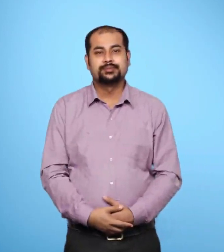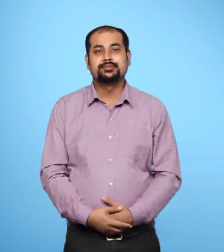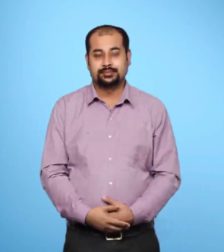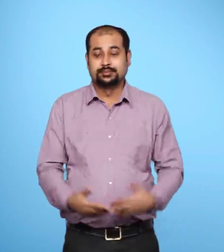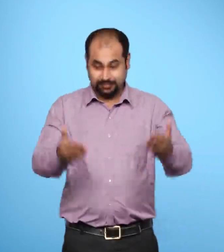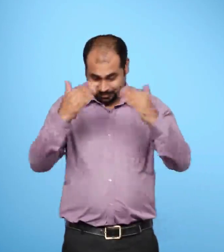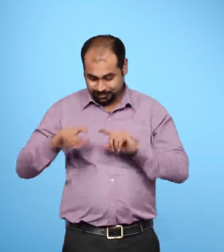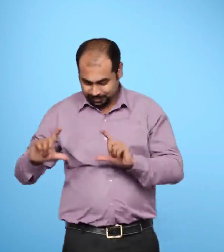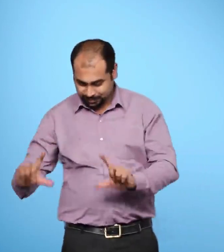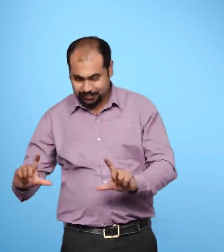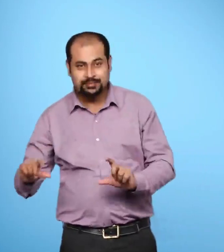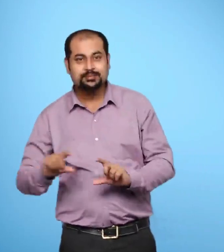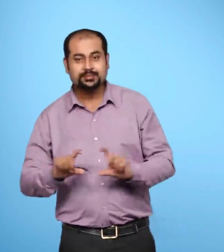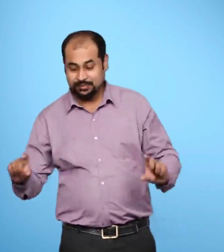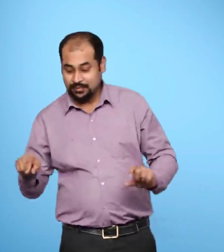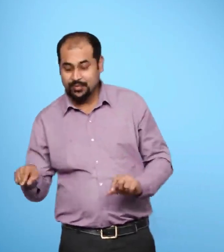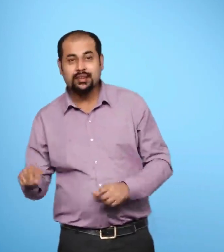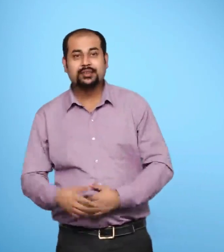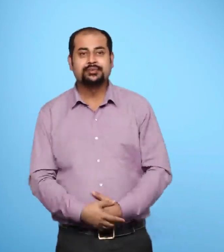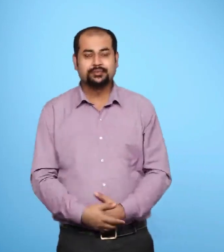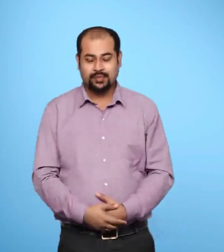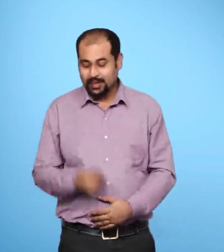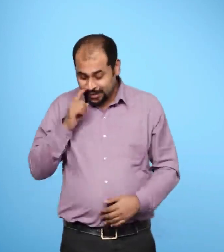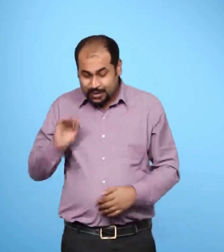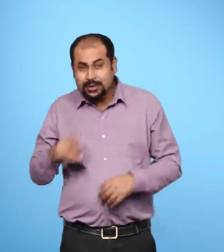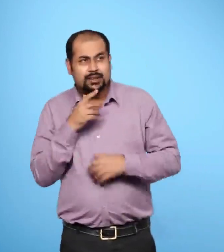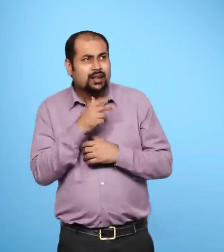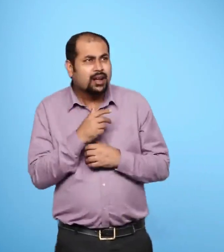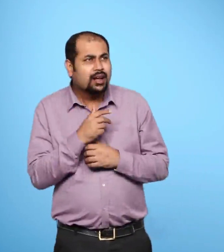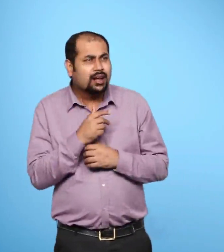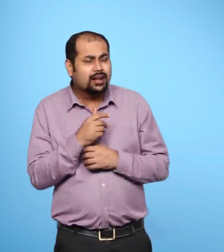In picture 5, girl is shown scratching her head and saying,